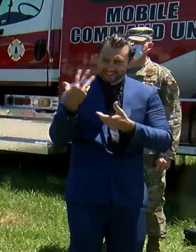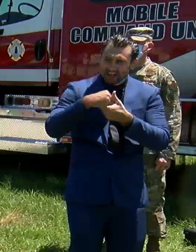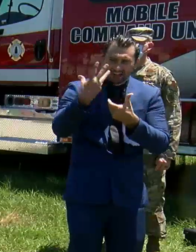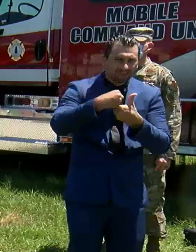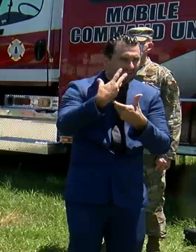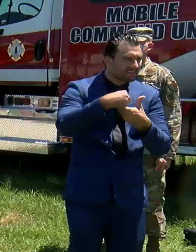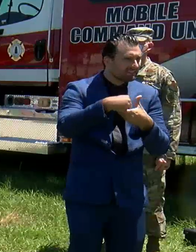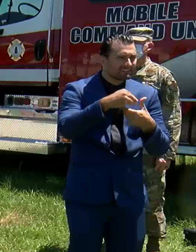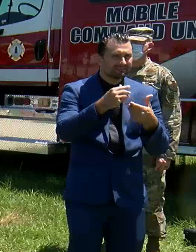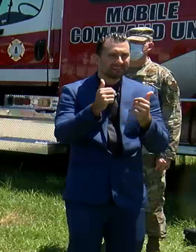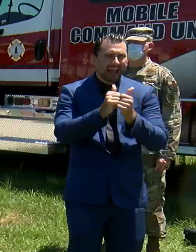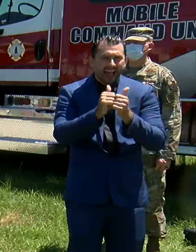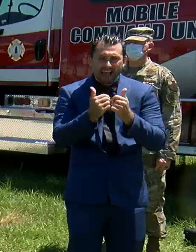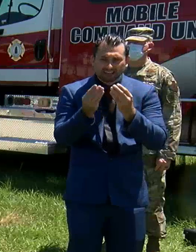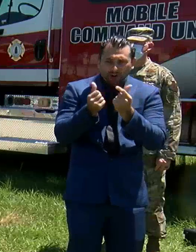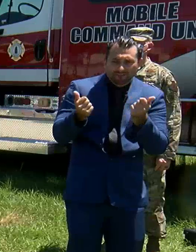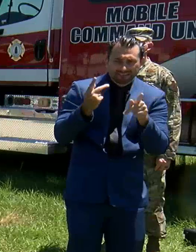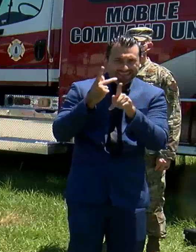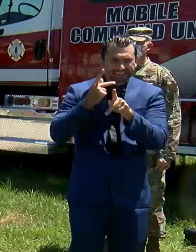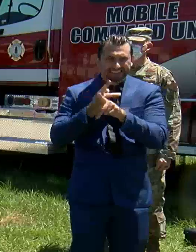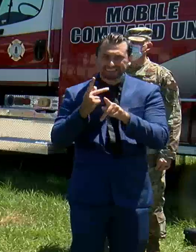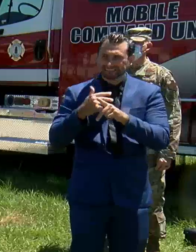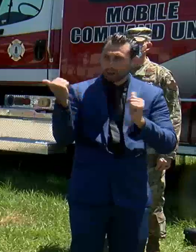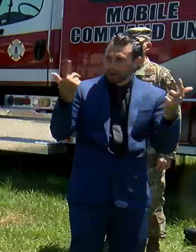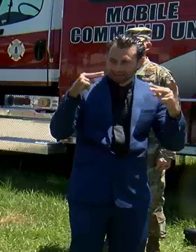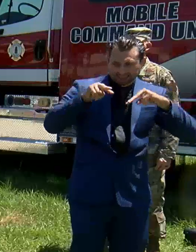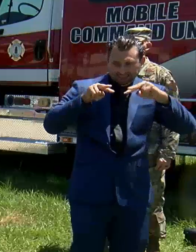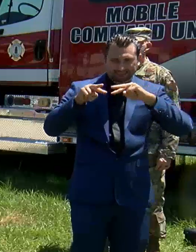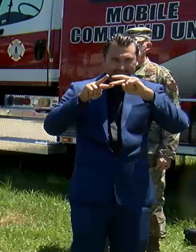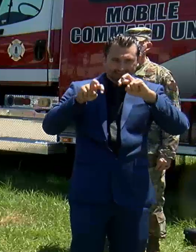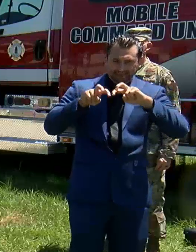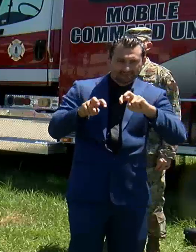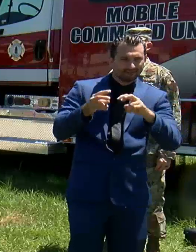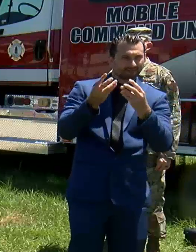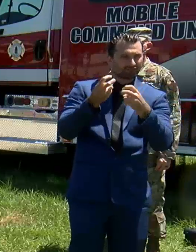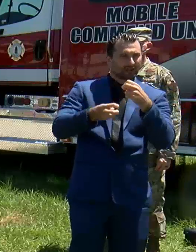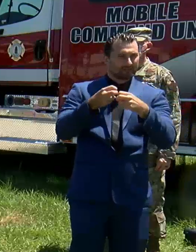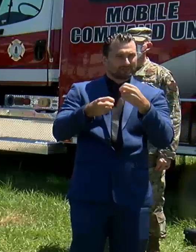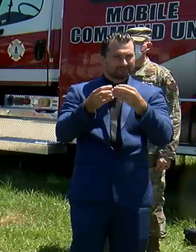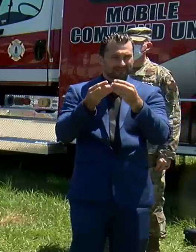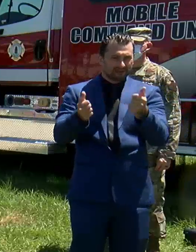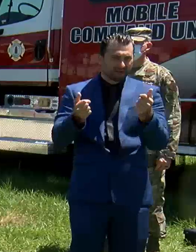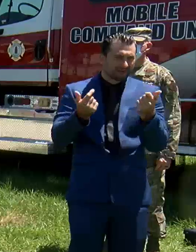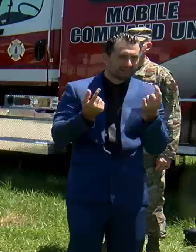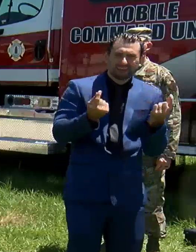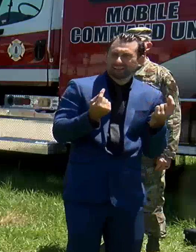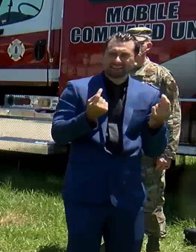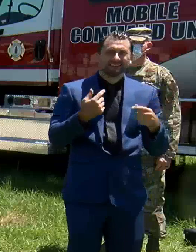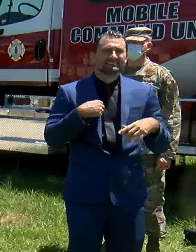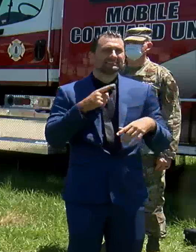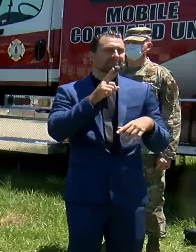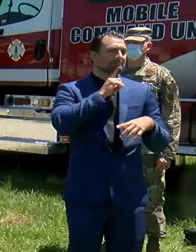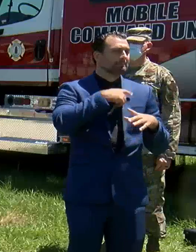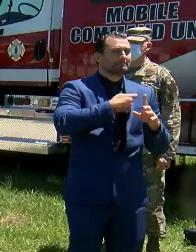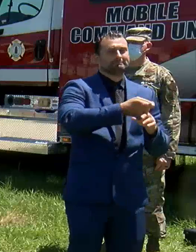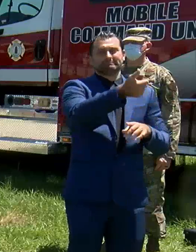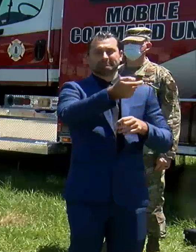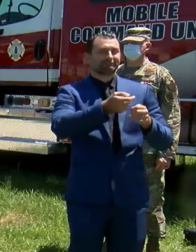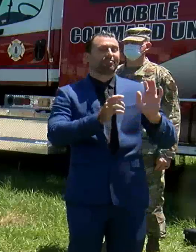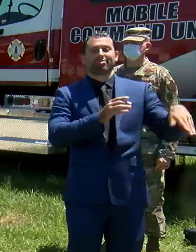out in April because the thing was so damaged. But we've been as resourceful as we can. I've